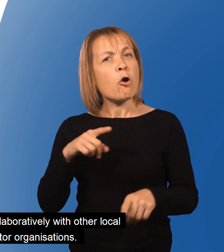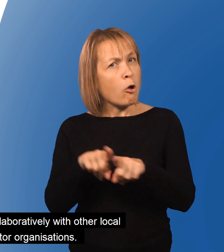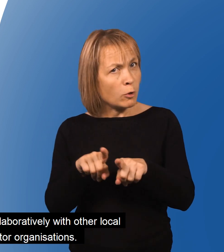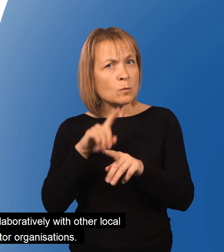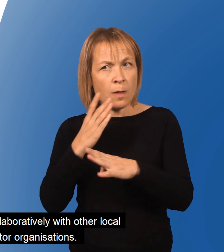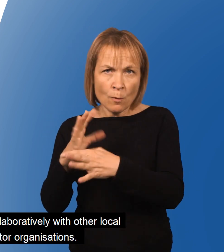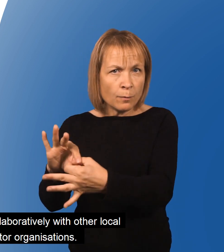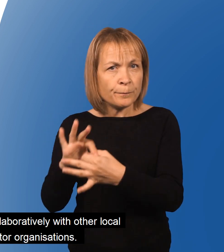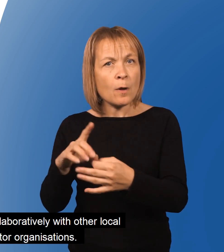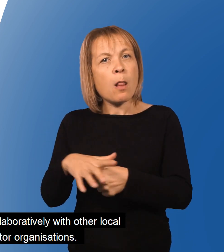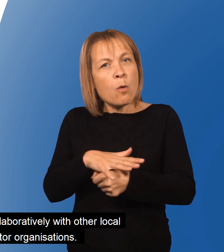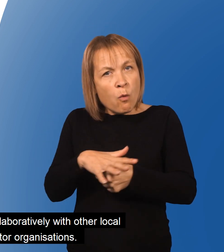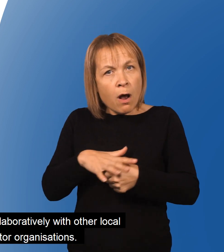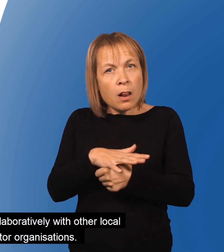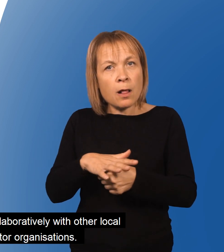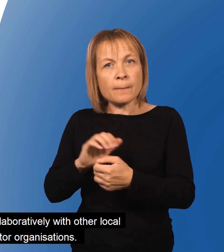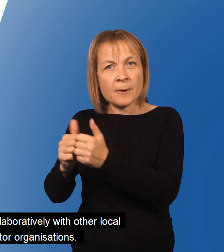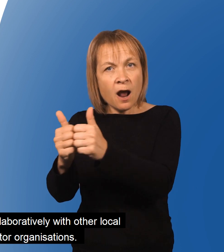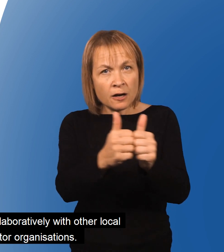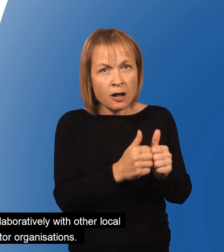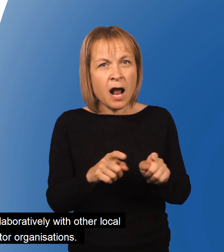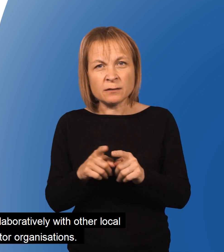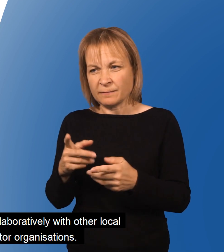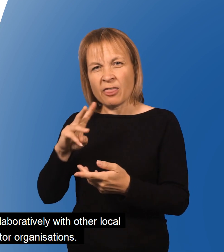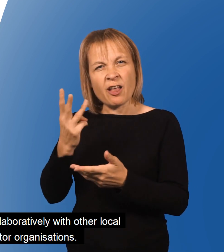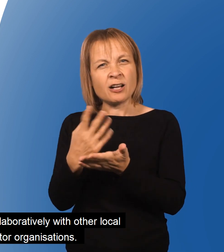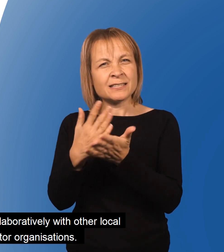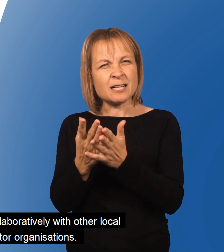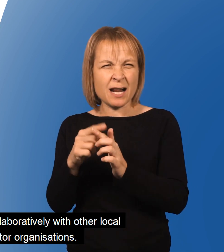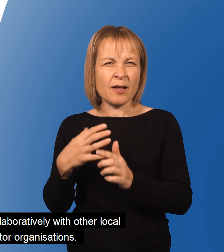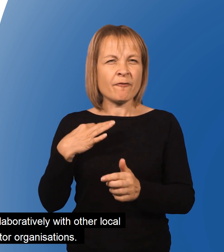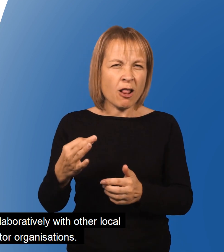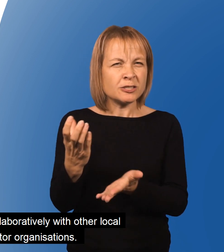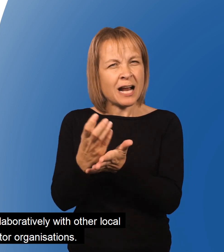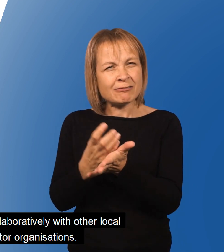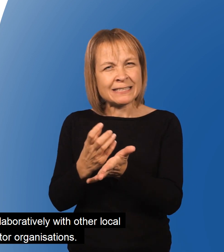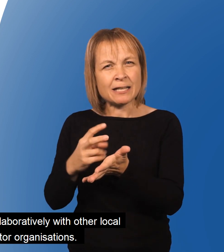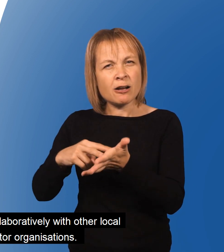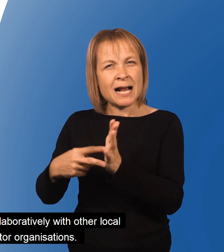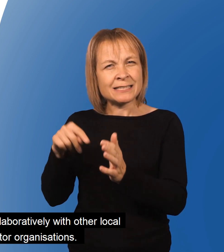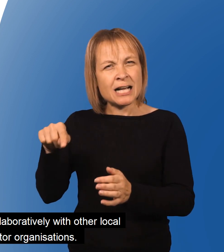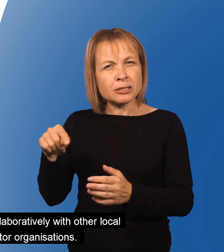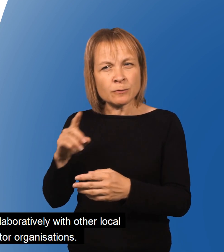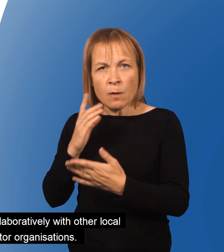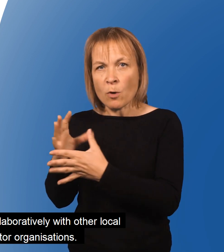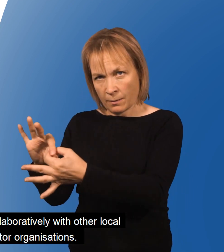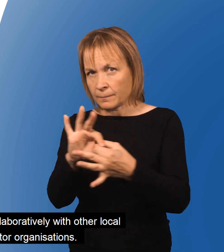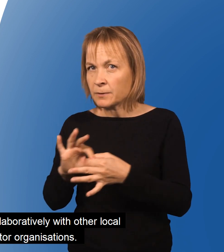We will also work collaboratively with other local partners and third sector organisations.